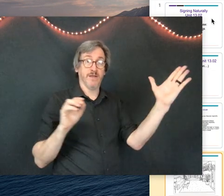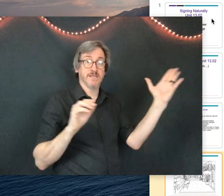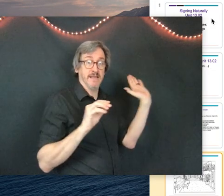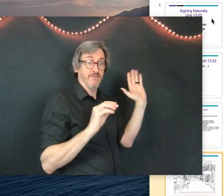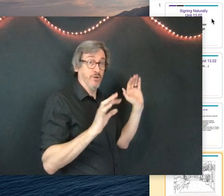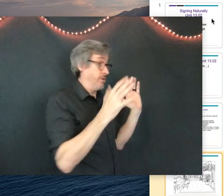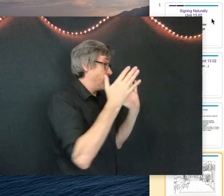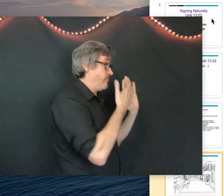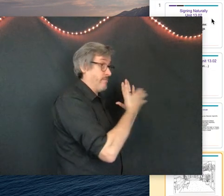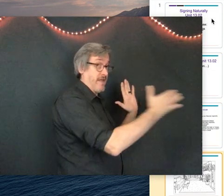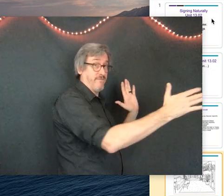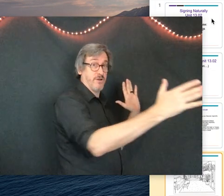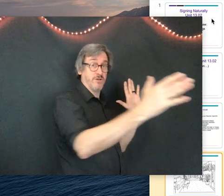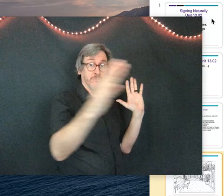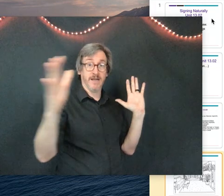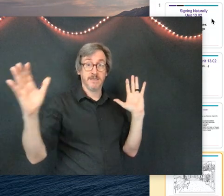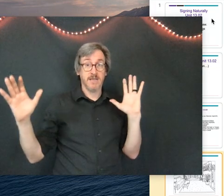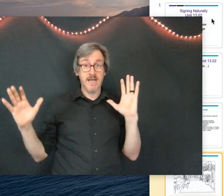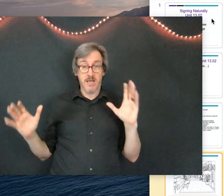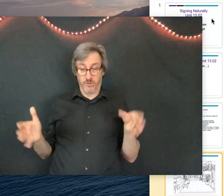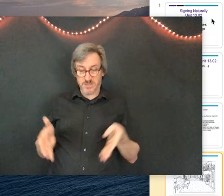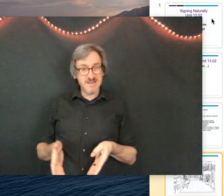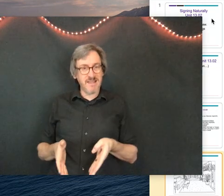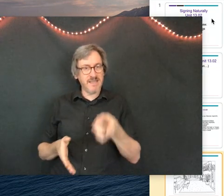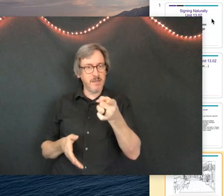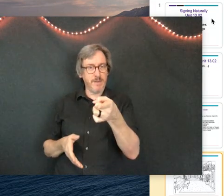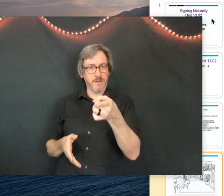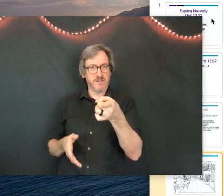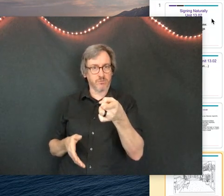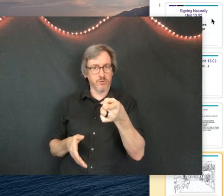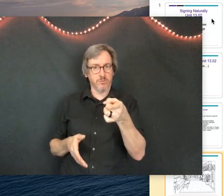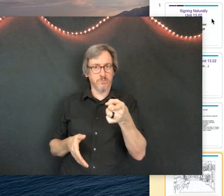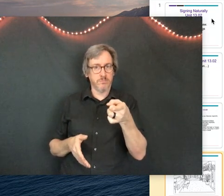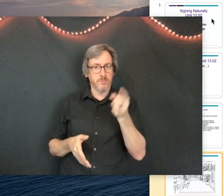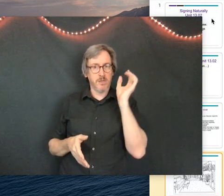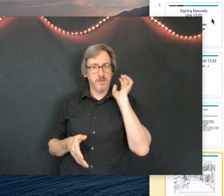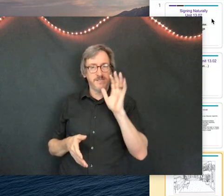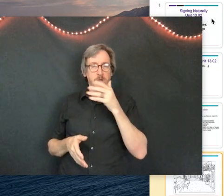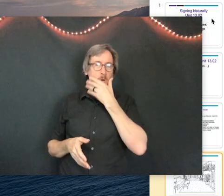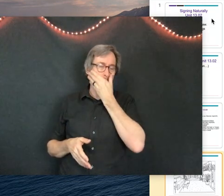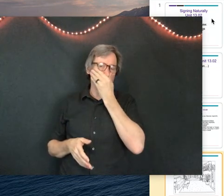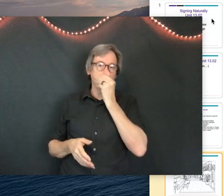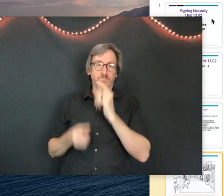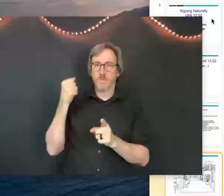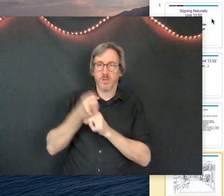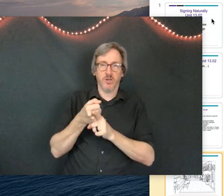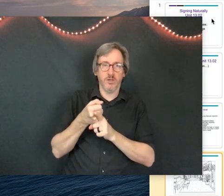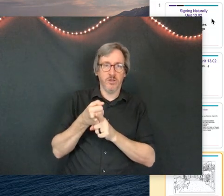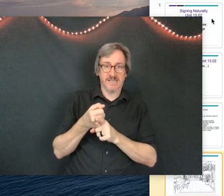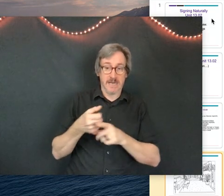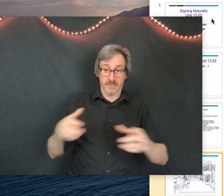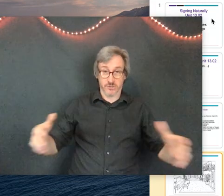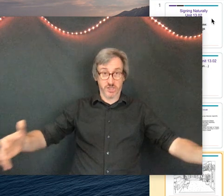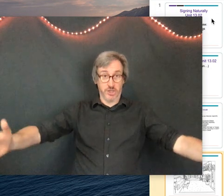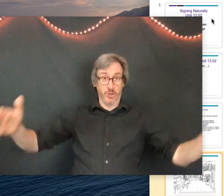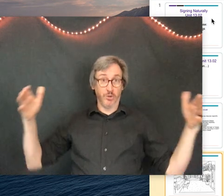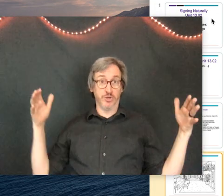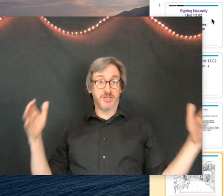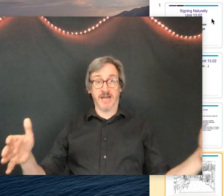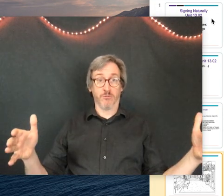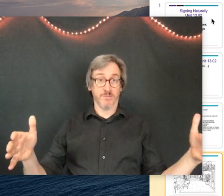all the way to the left. You can go from left to right. There's nothing in the middle of this room. So it's not like there's